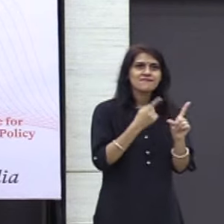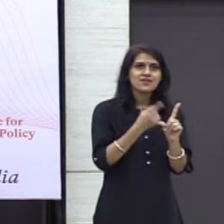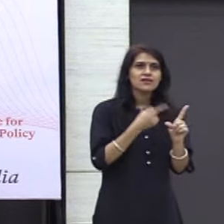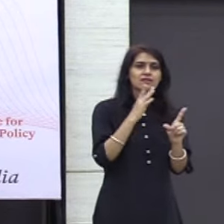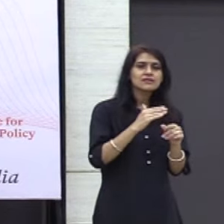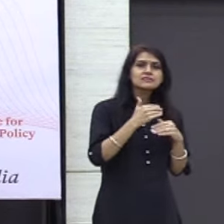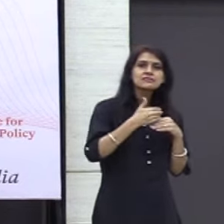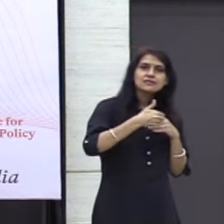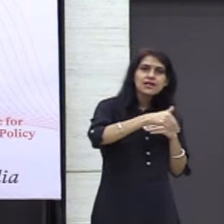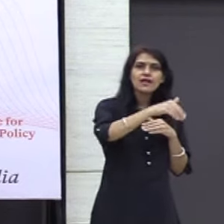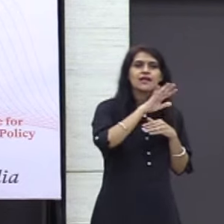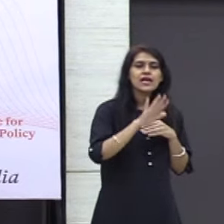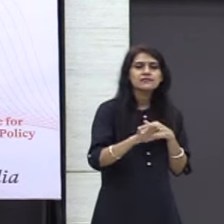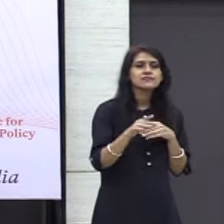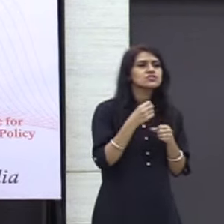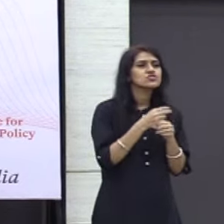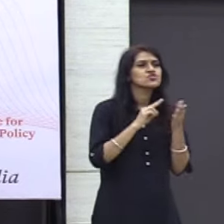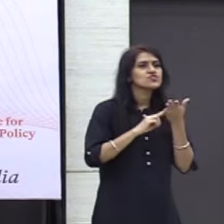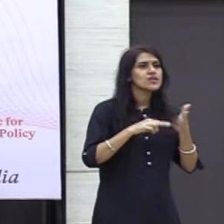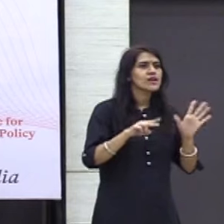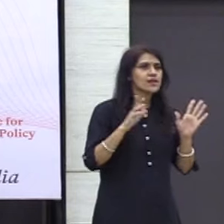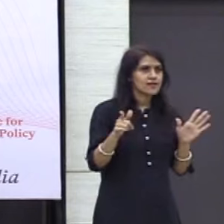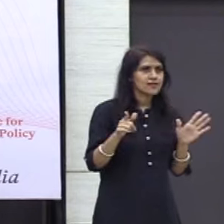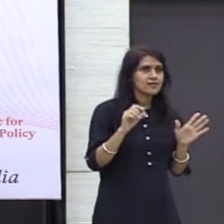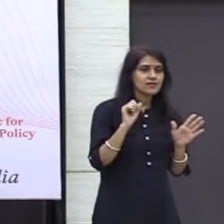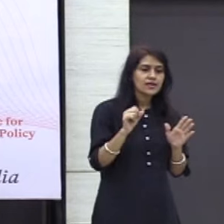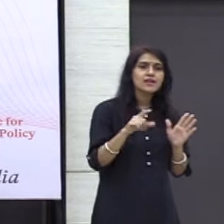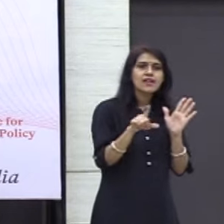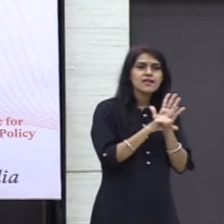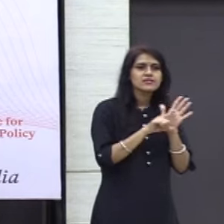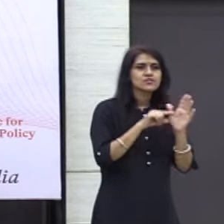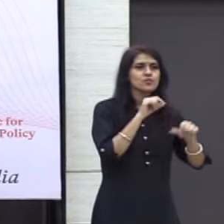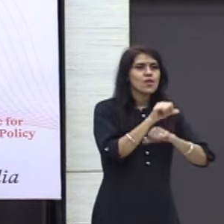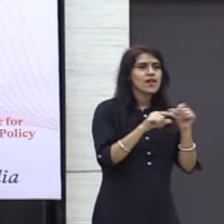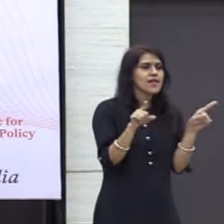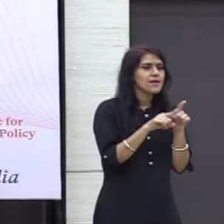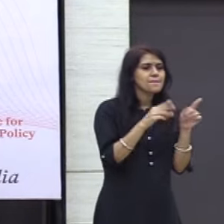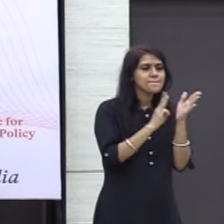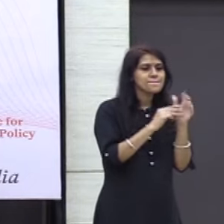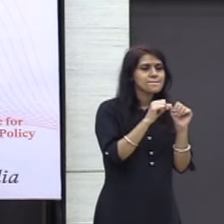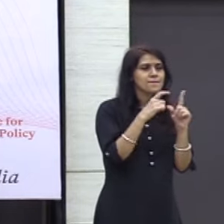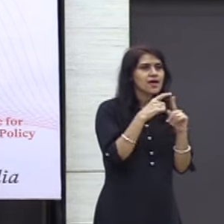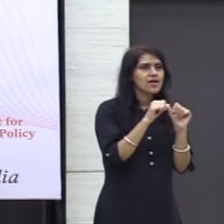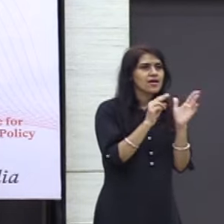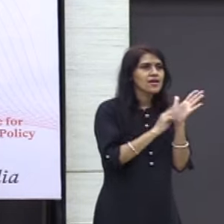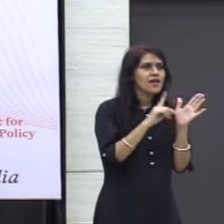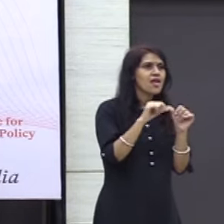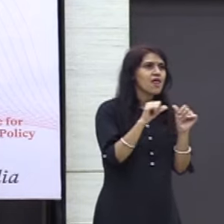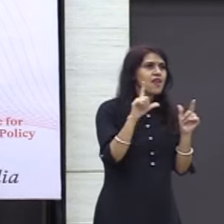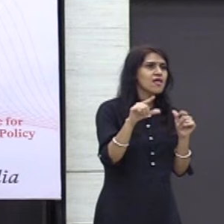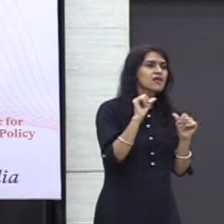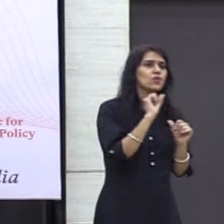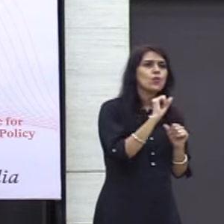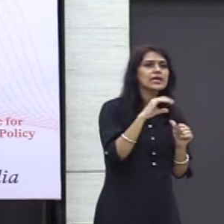sui generis legislation. That's what Vidhi Madan Lal Chaudhary says. That it's a sui generis legislation.